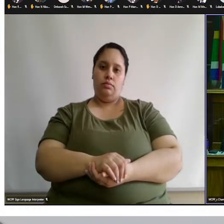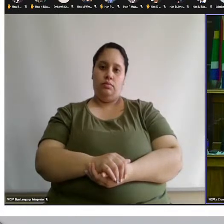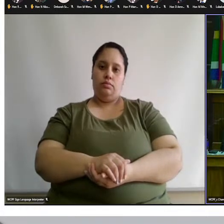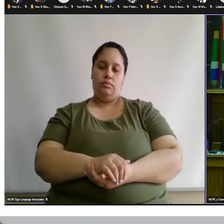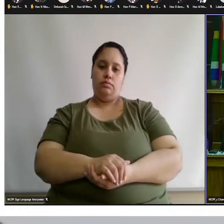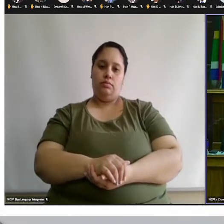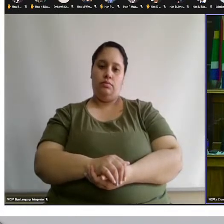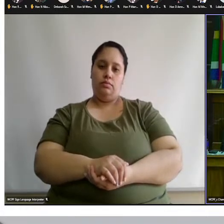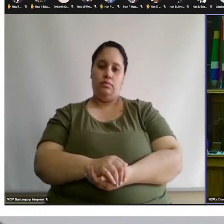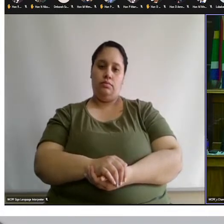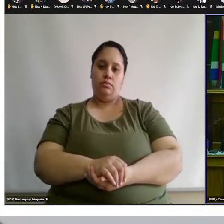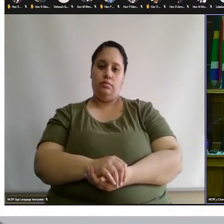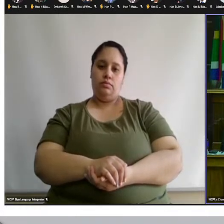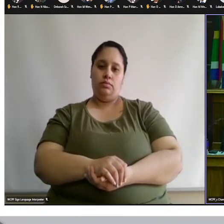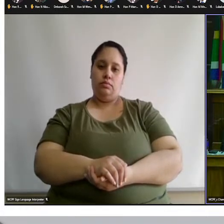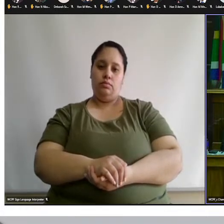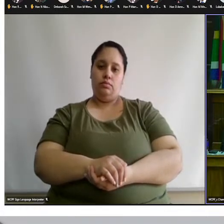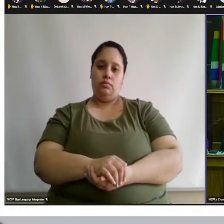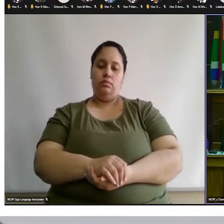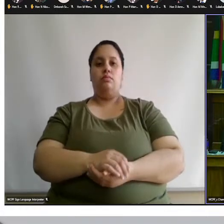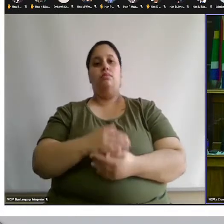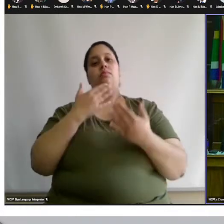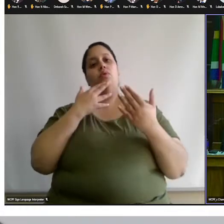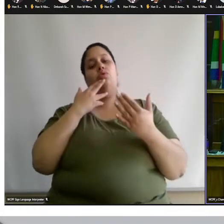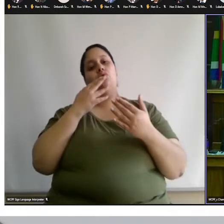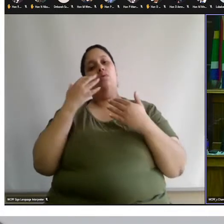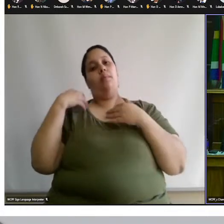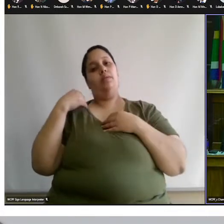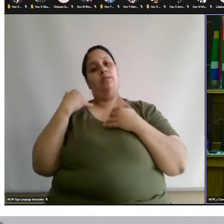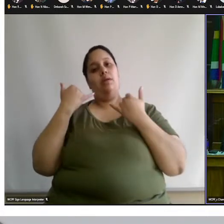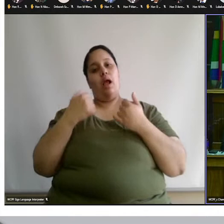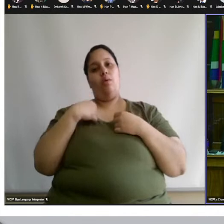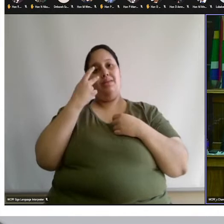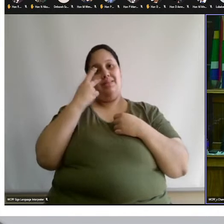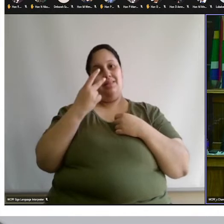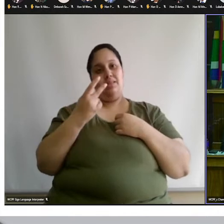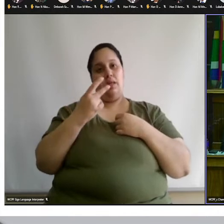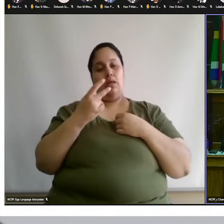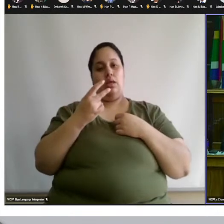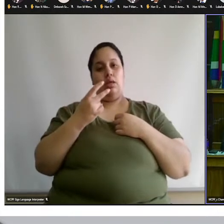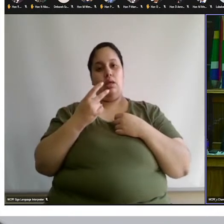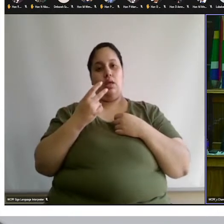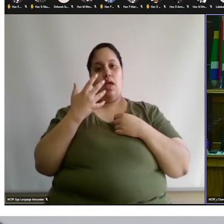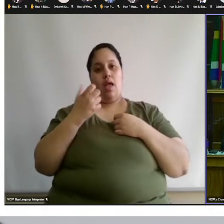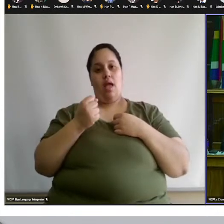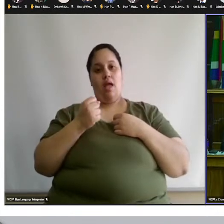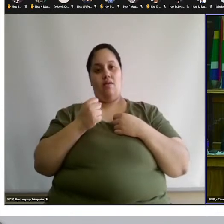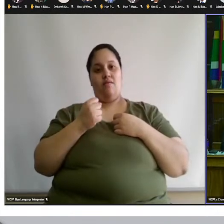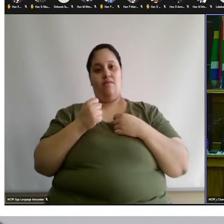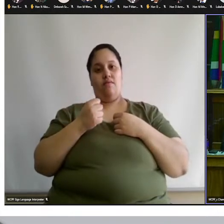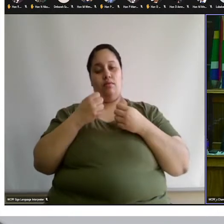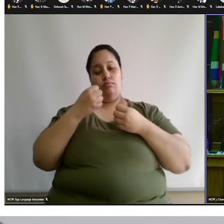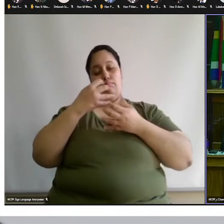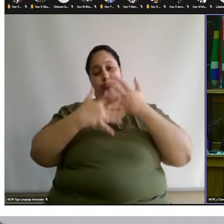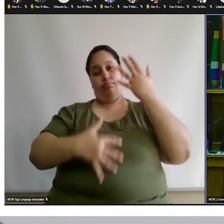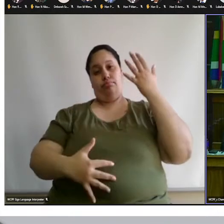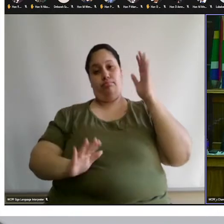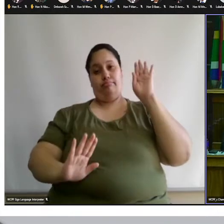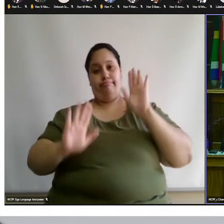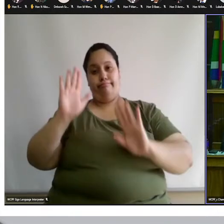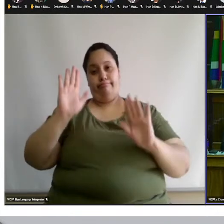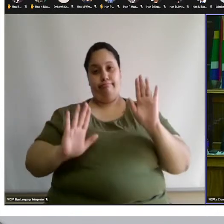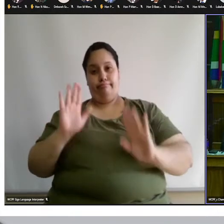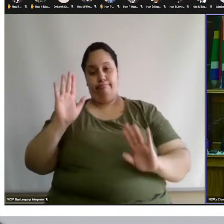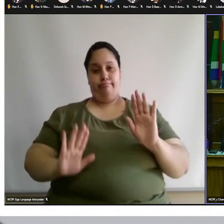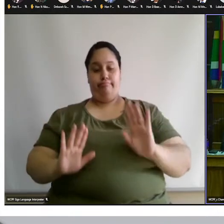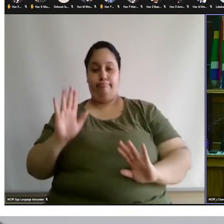Thank you, Honourable Minister. Honourable Members, I see there's a whole host of hands that have